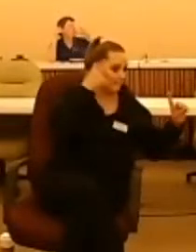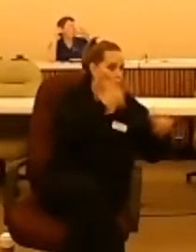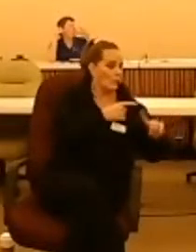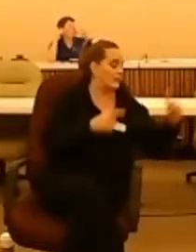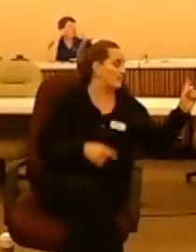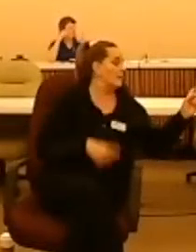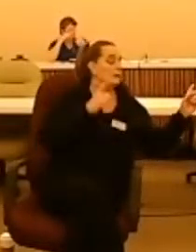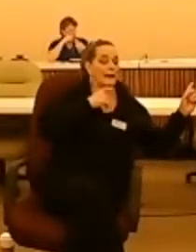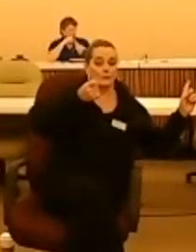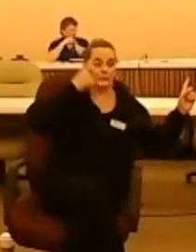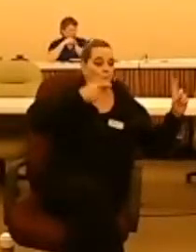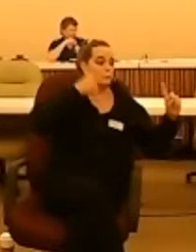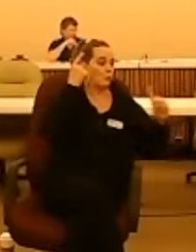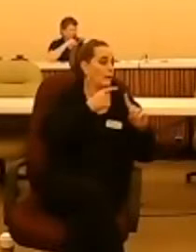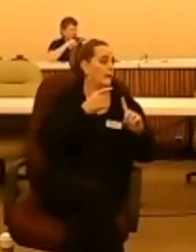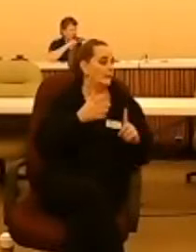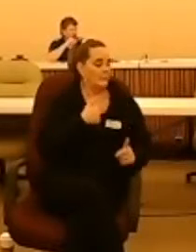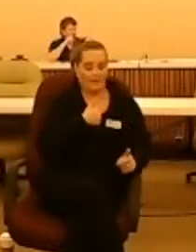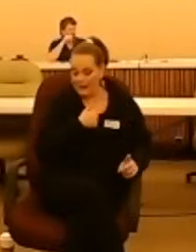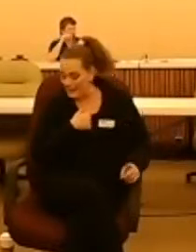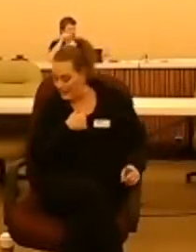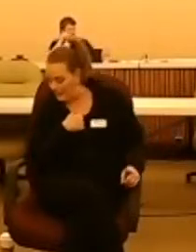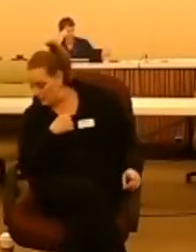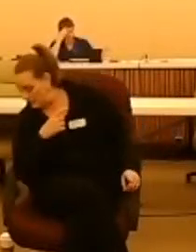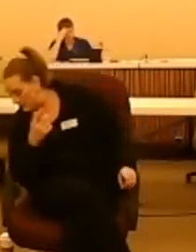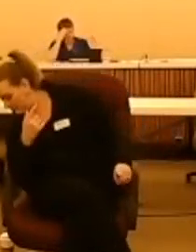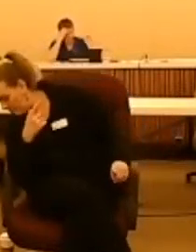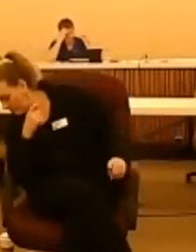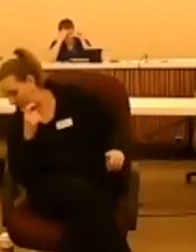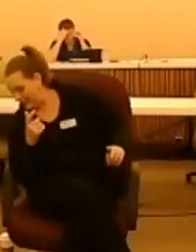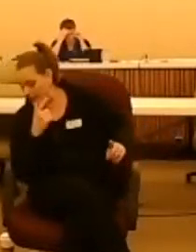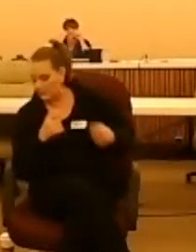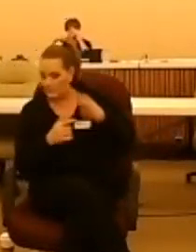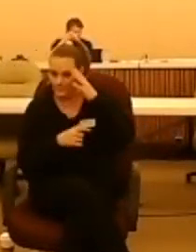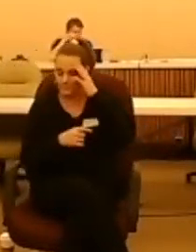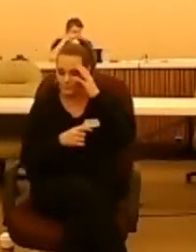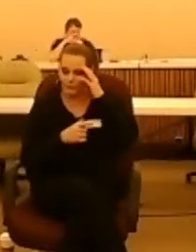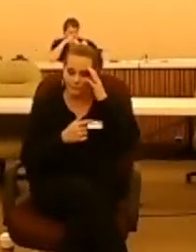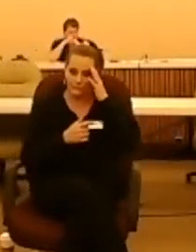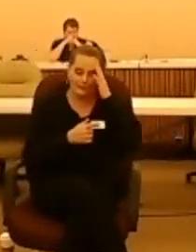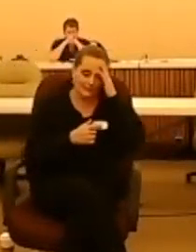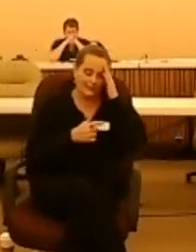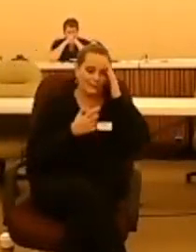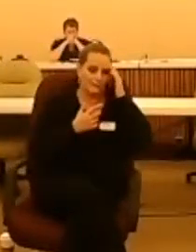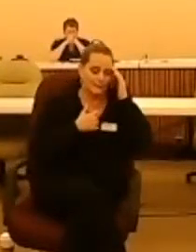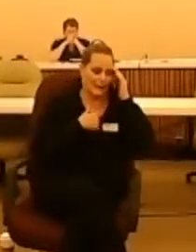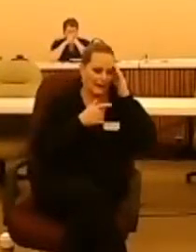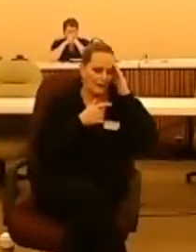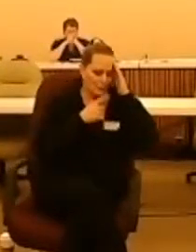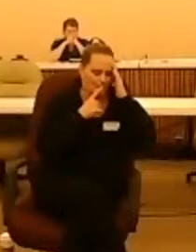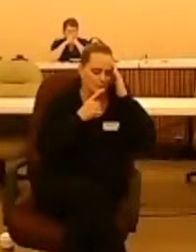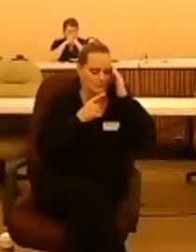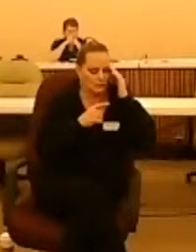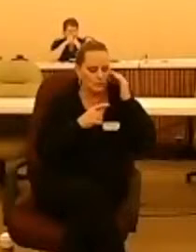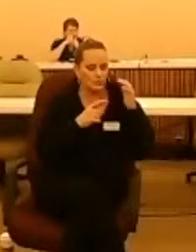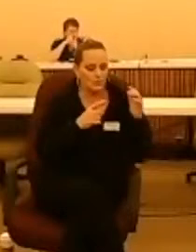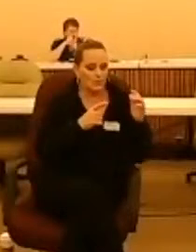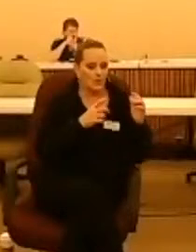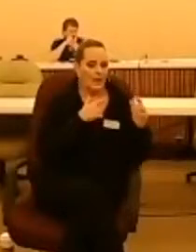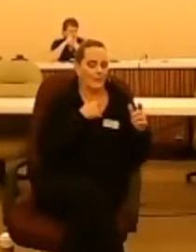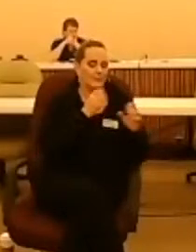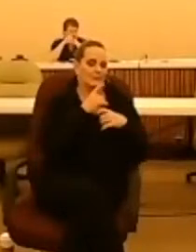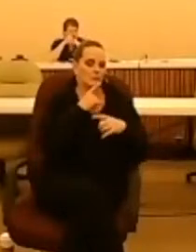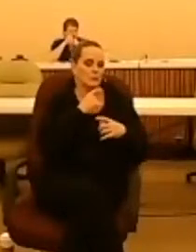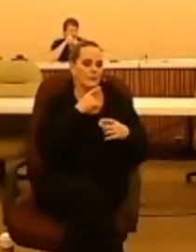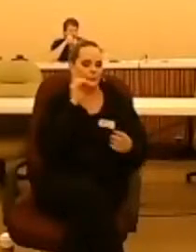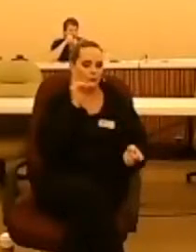understand answer. what you're saying. My decision on the traffic was gonna be reduced, so. Well,